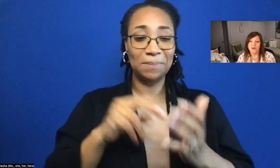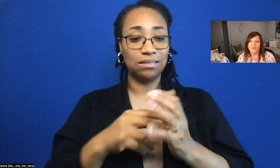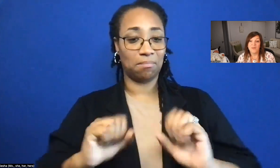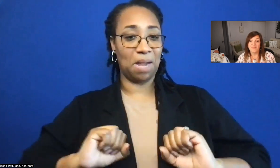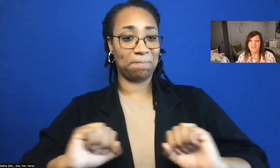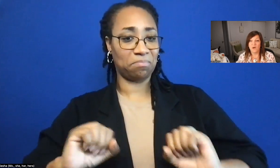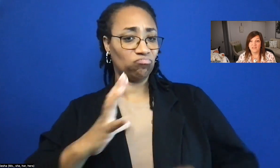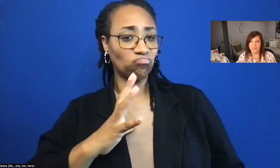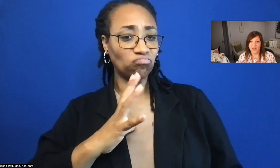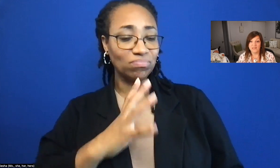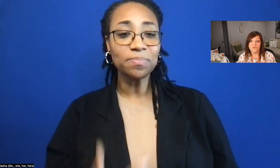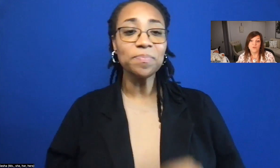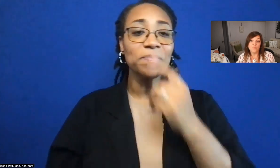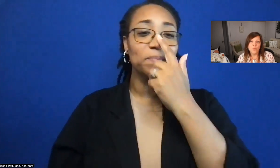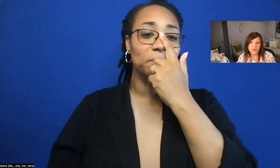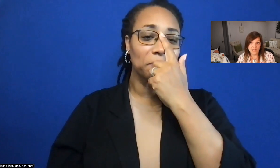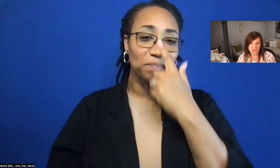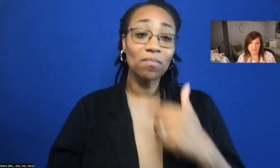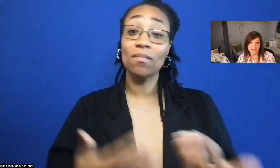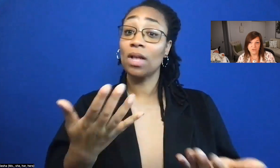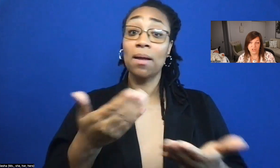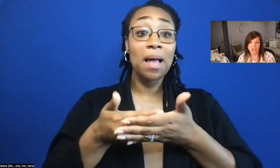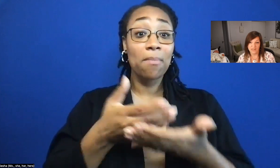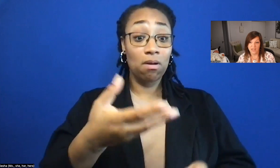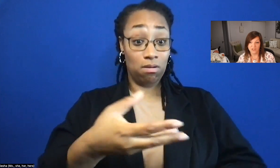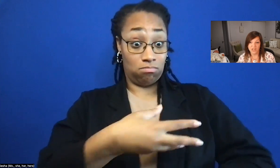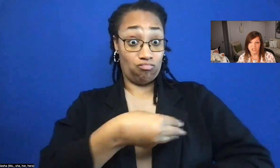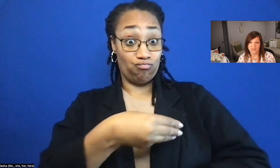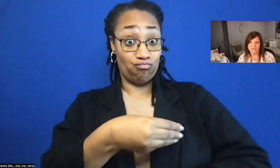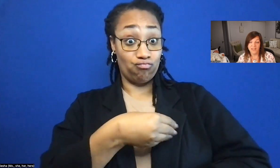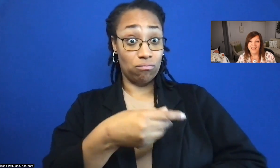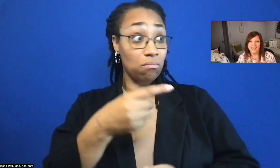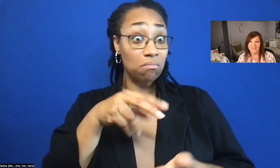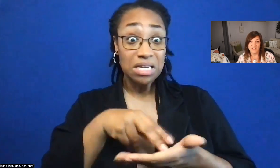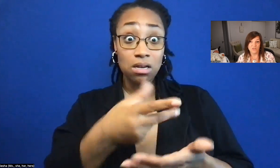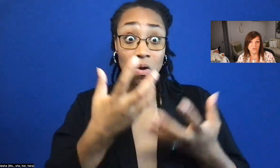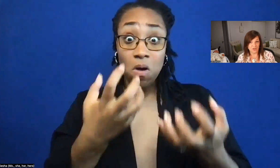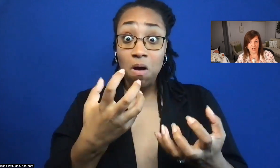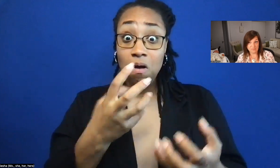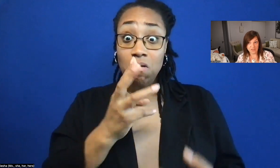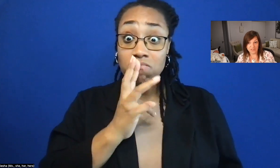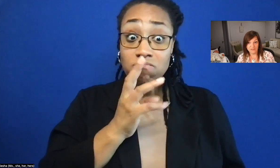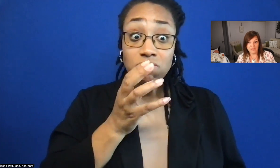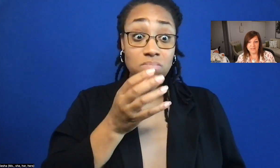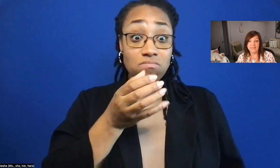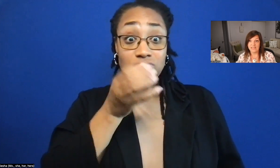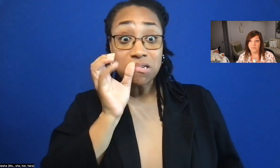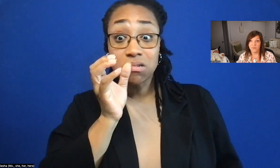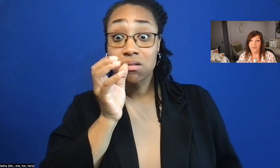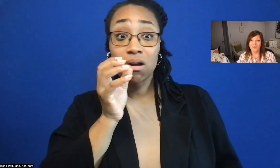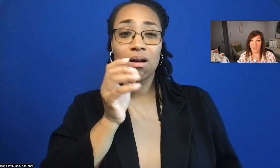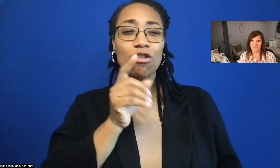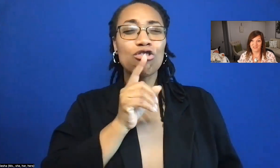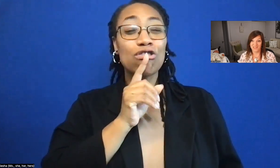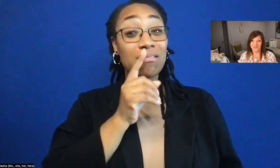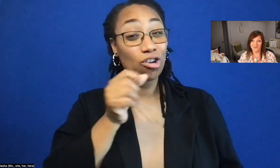Remember, babies want the breast for more than just nutrition and hydration. It is also for comfort, sleep,